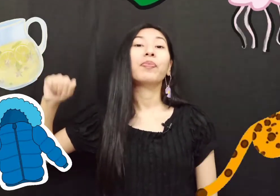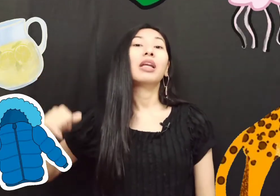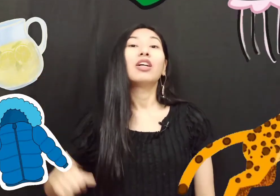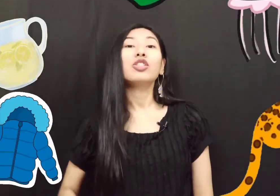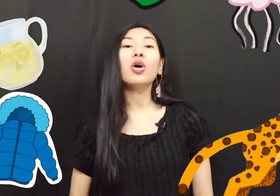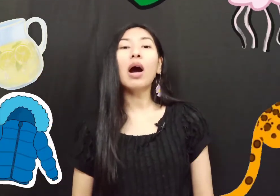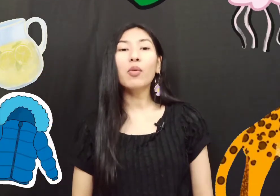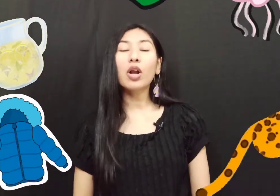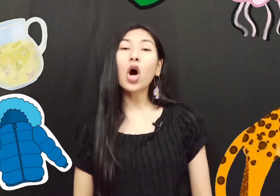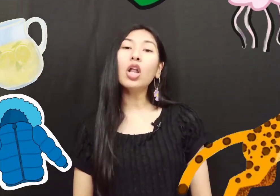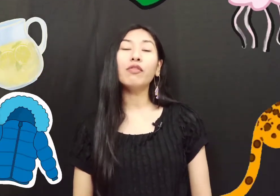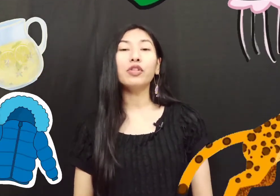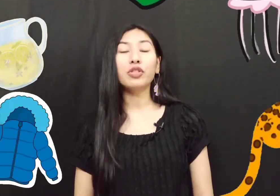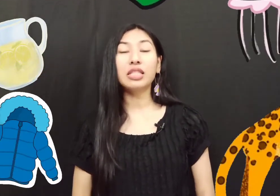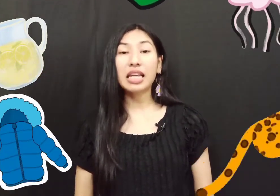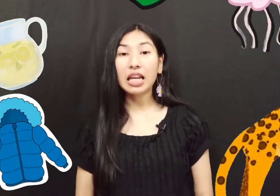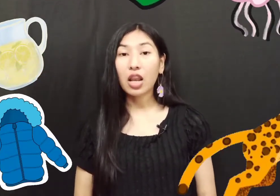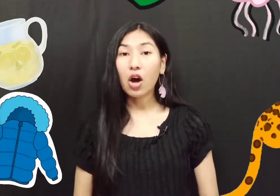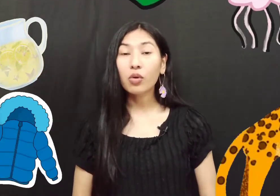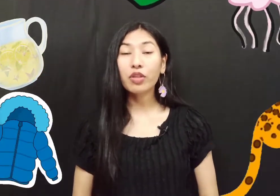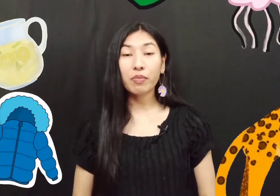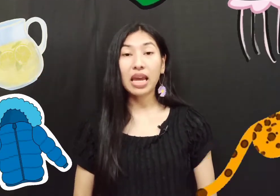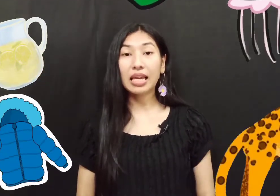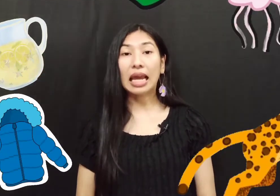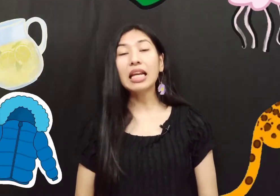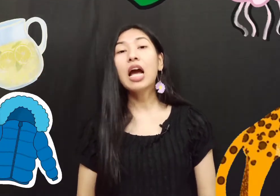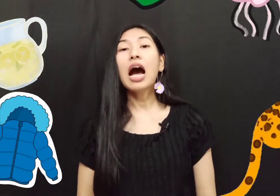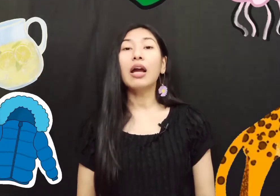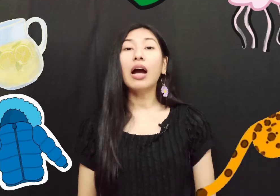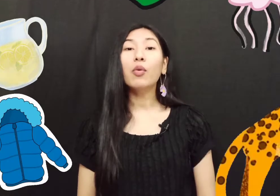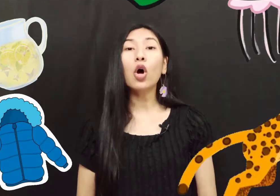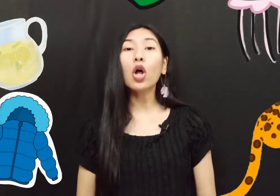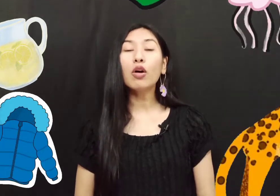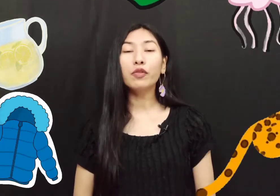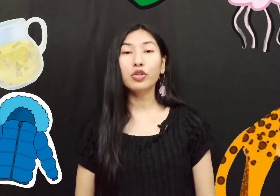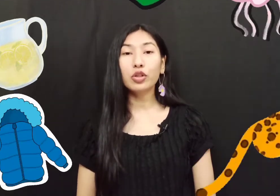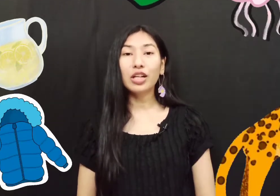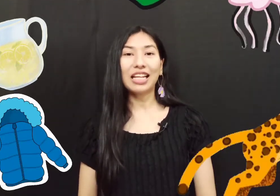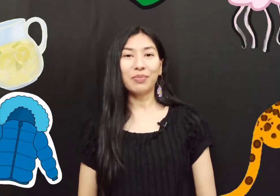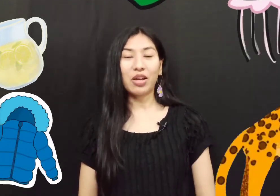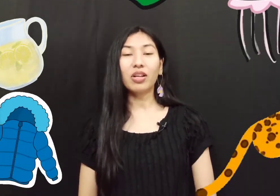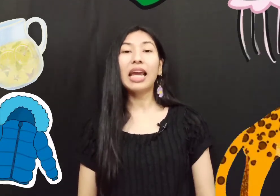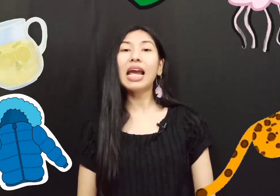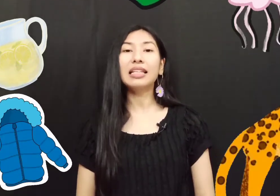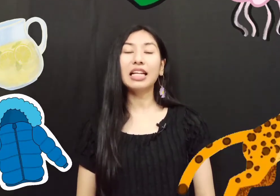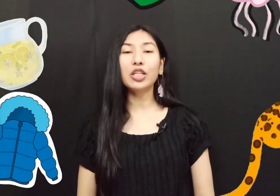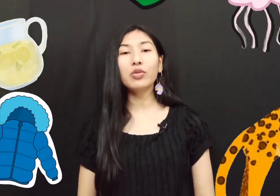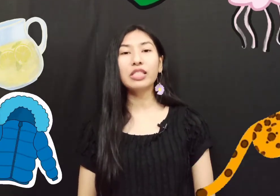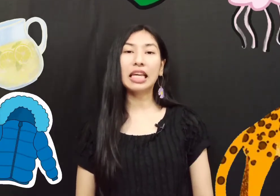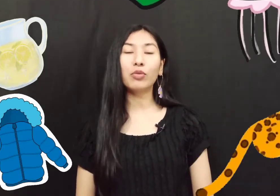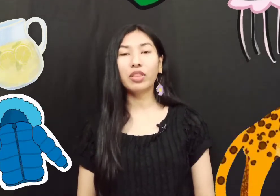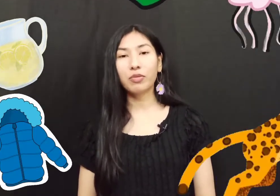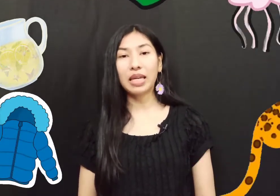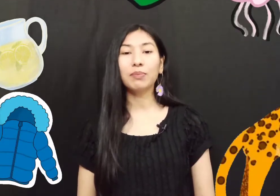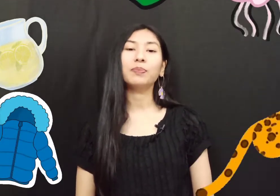J. So I want all of you to sing it along with me again. I want all of you to look at me, okay? And then you sing it with